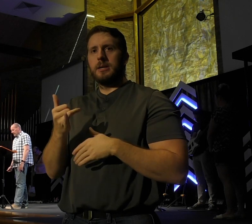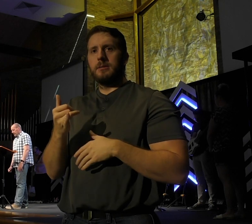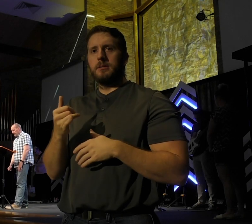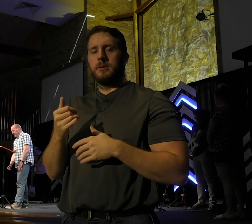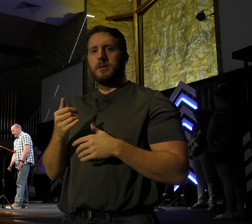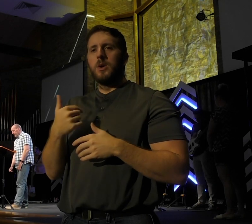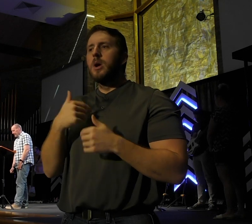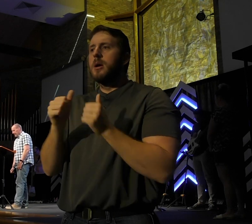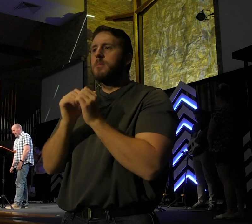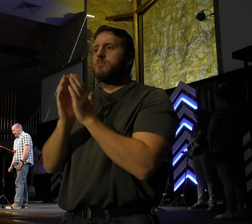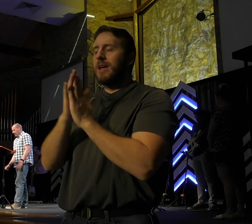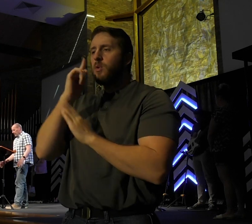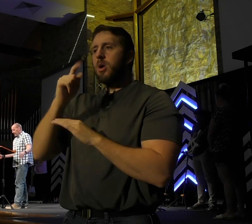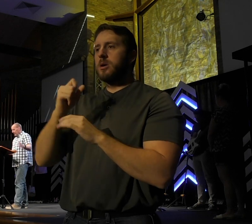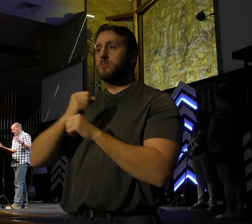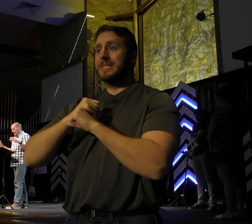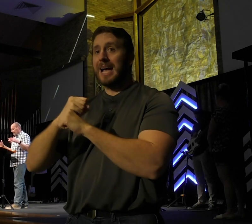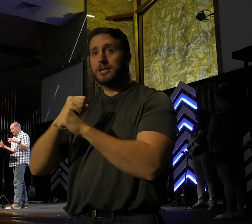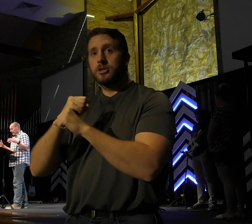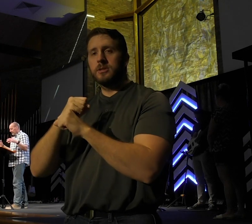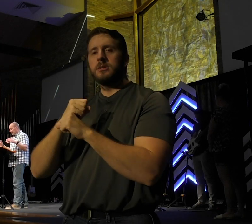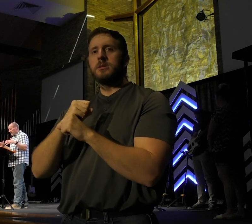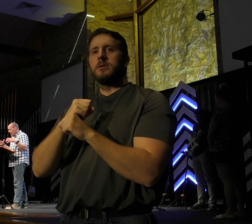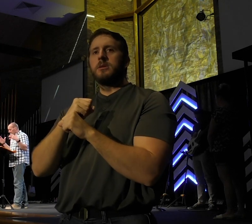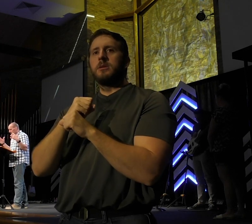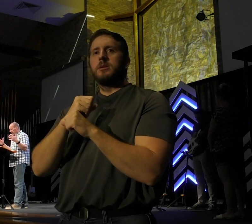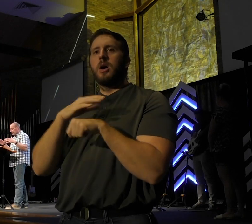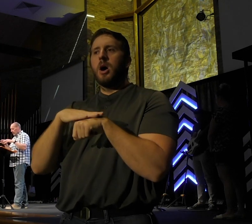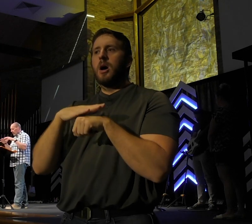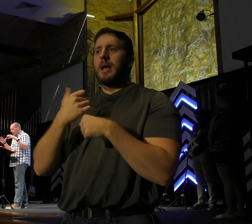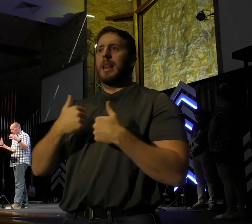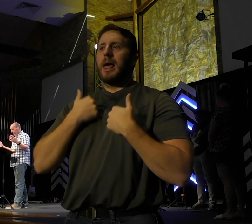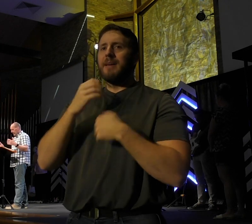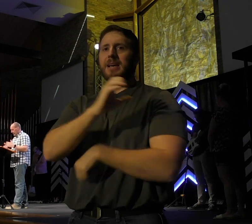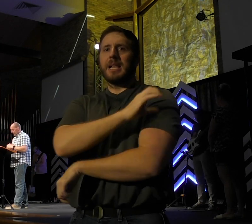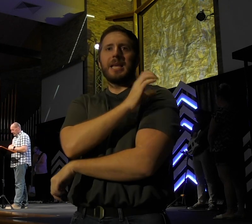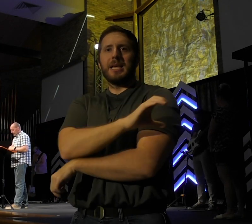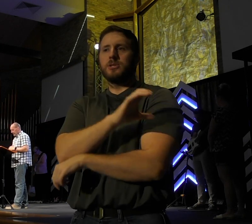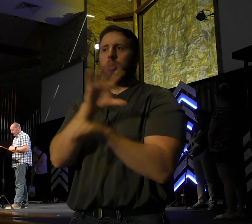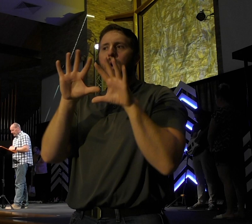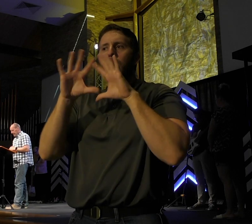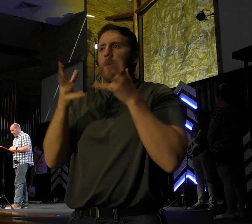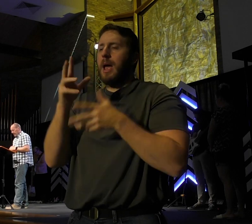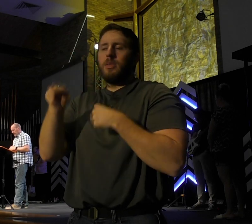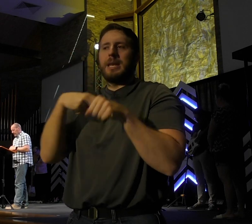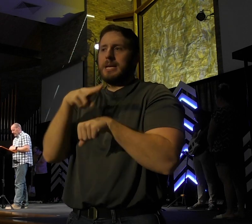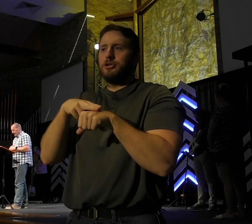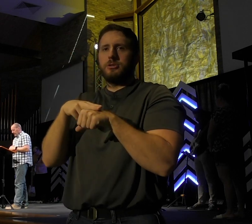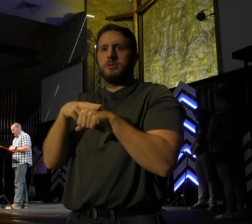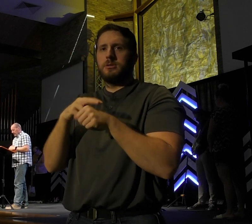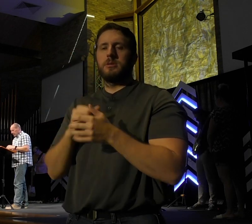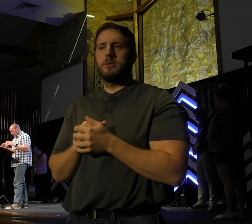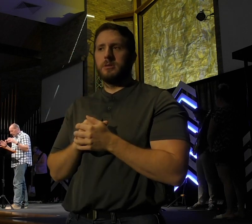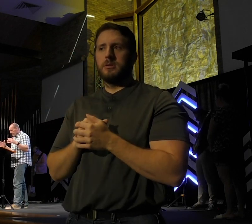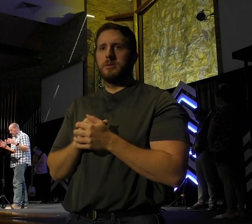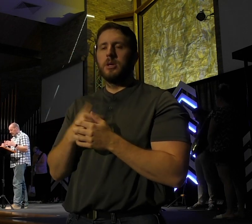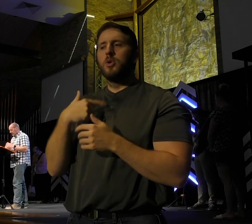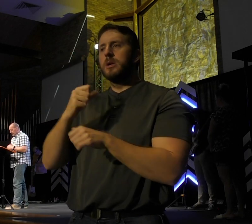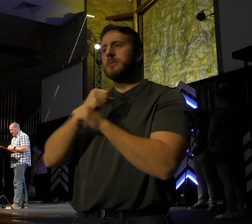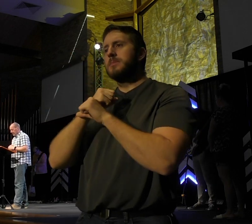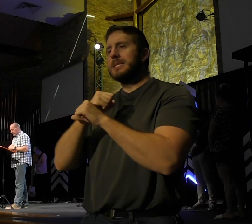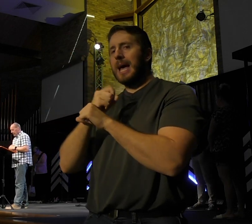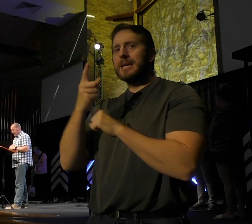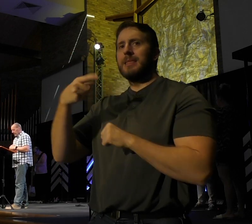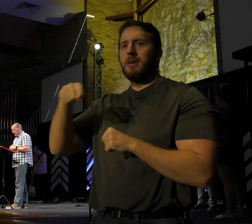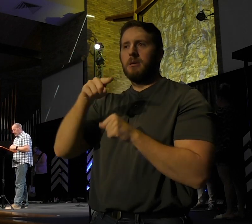for protection upon life clinics all around this nation, that you would protect